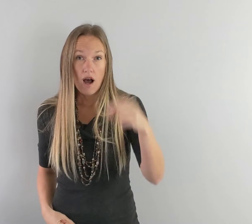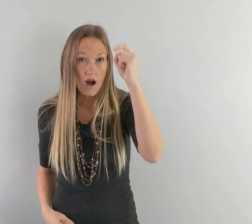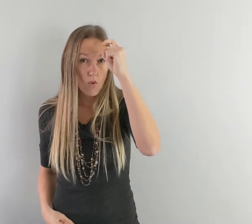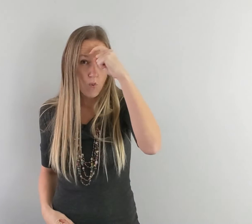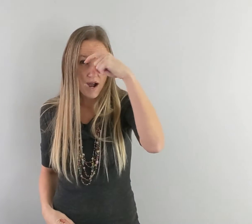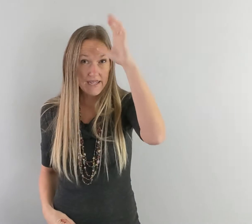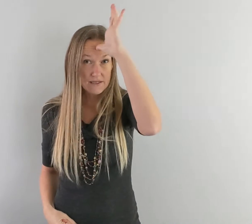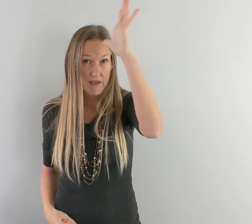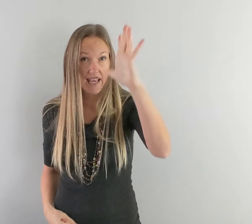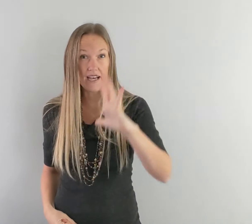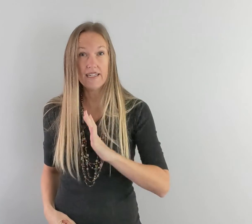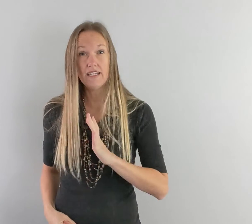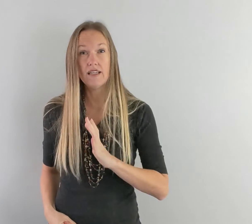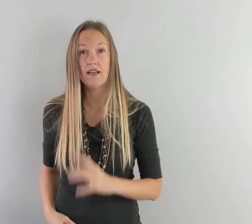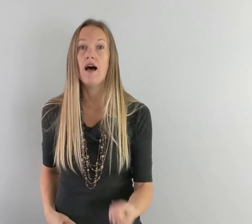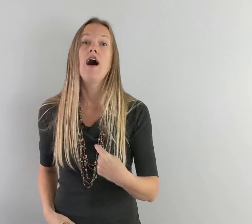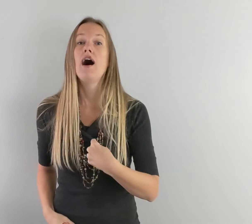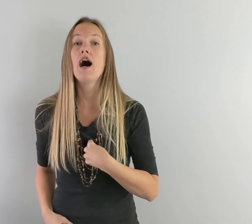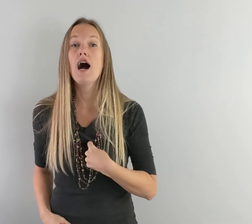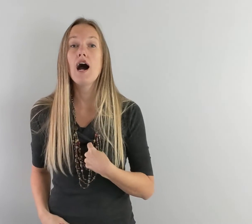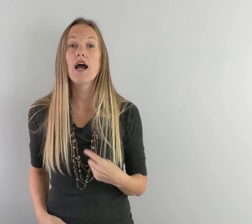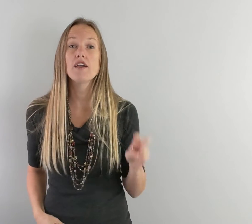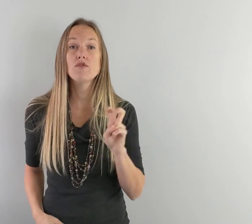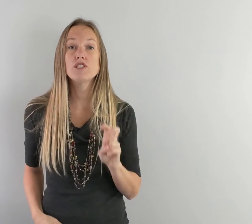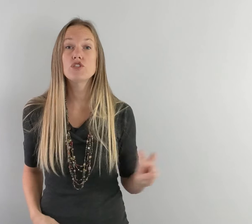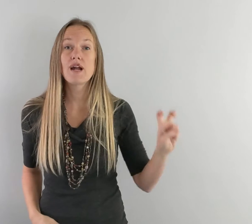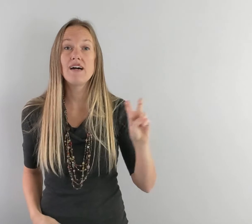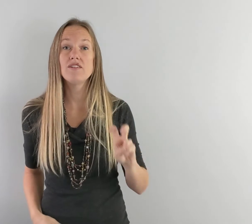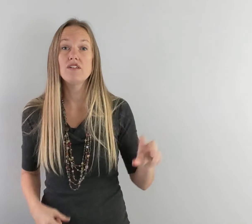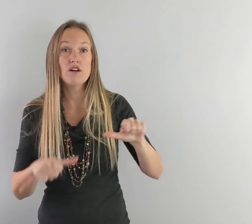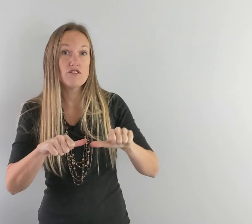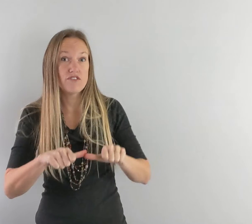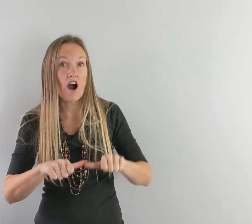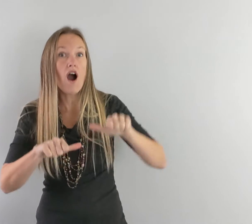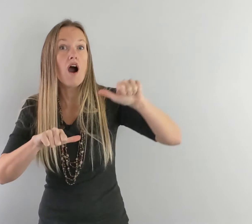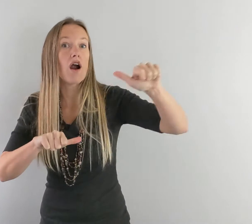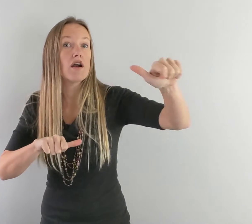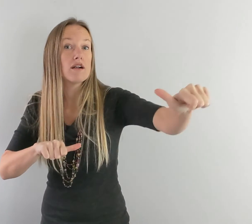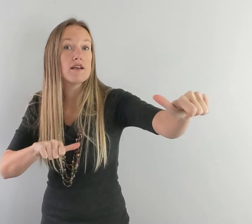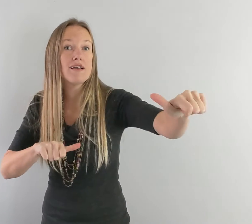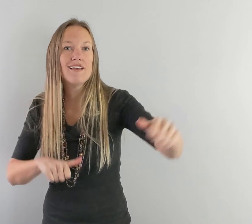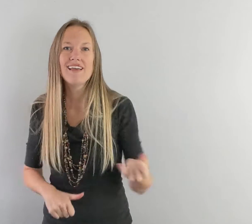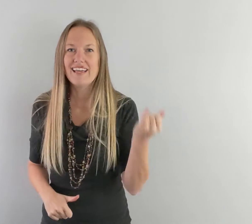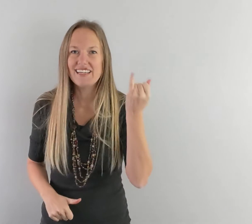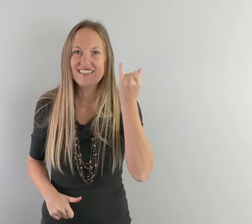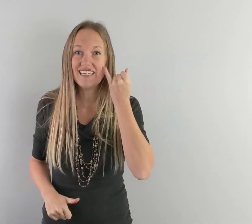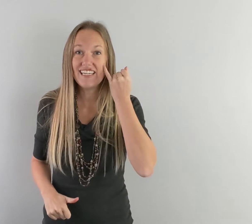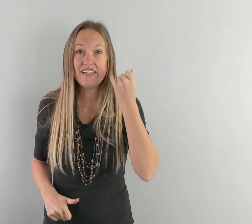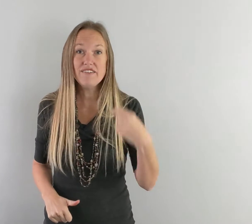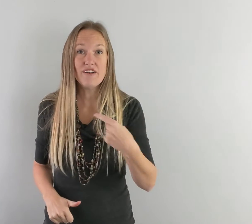a wise man, I would travel far. And if